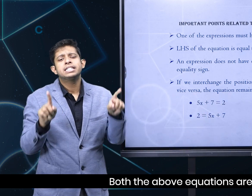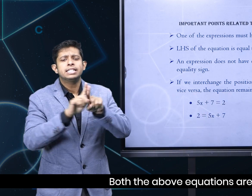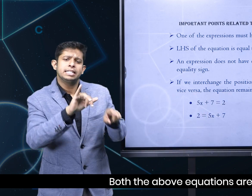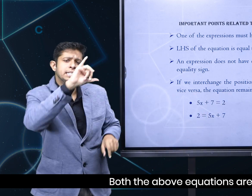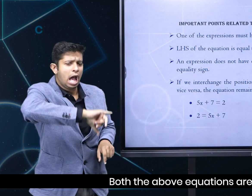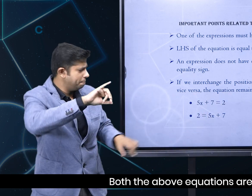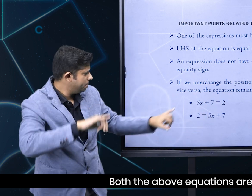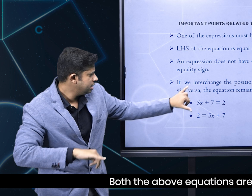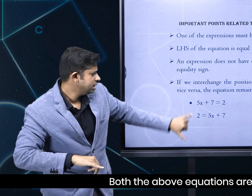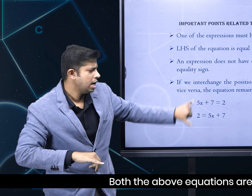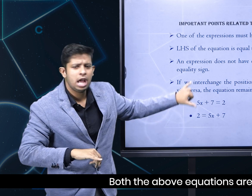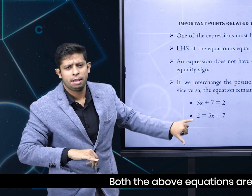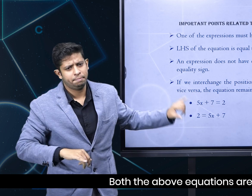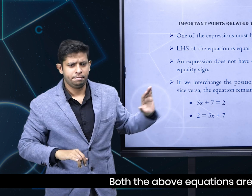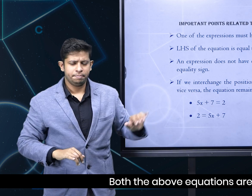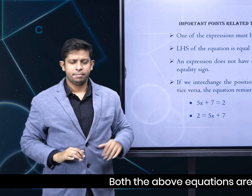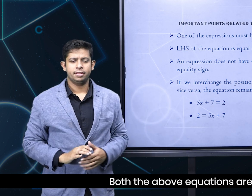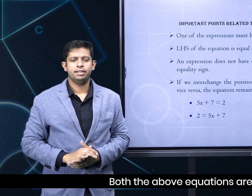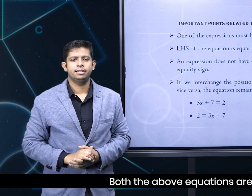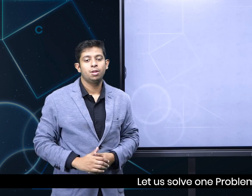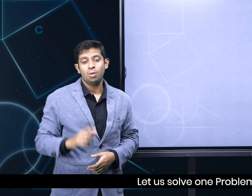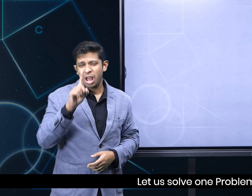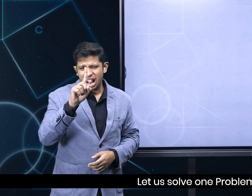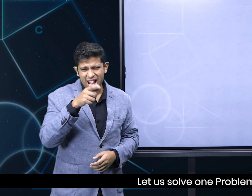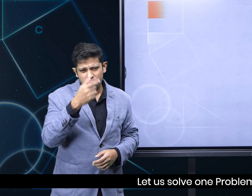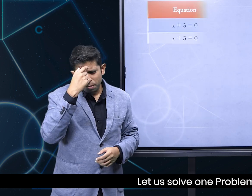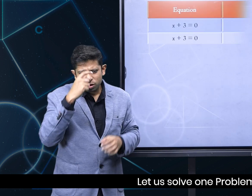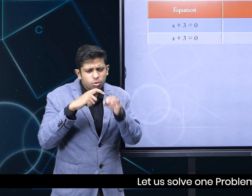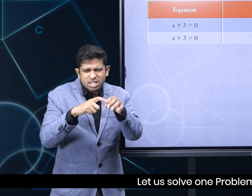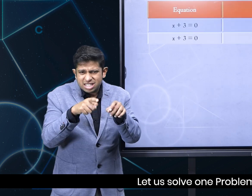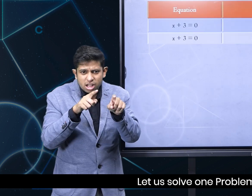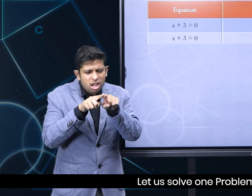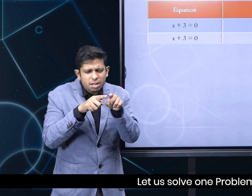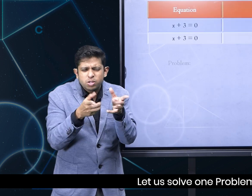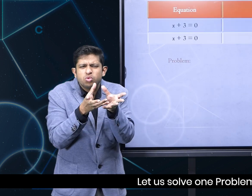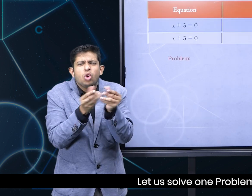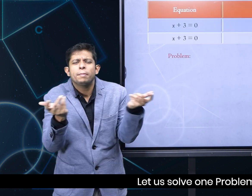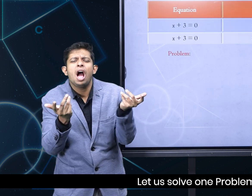Both the above equations are same. Let us solve one problem.